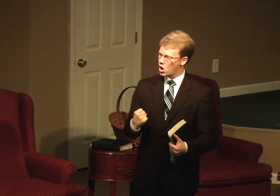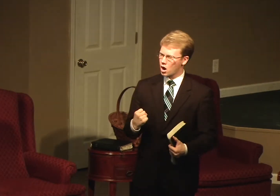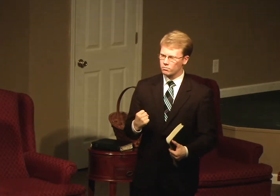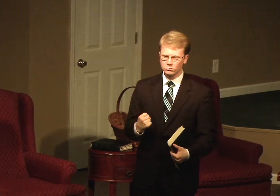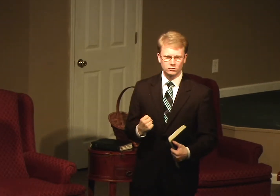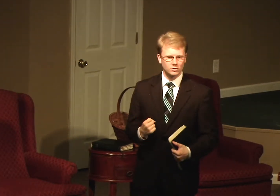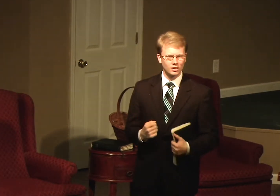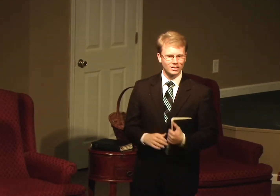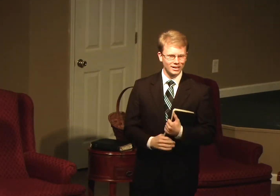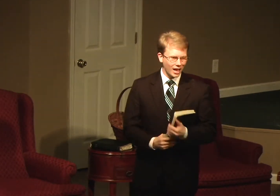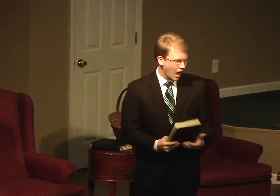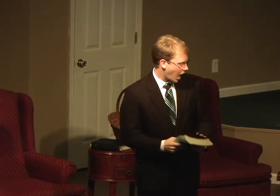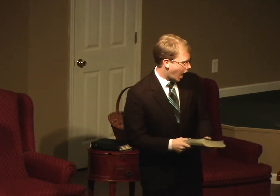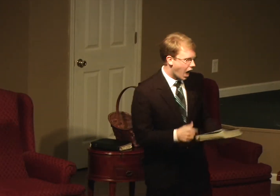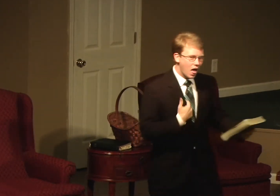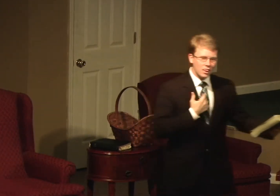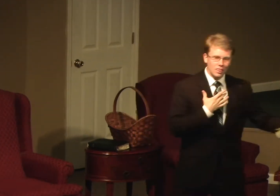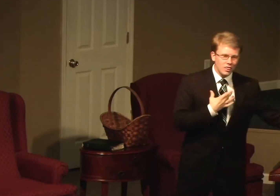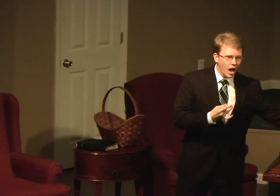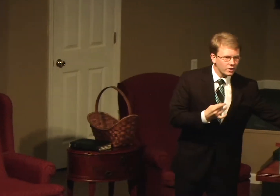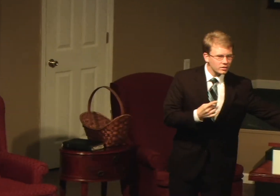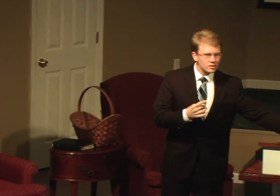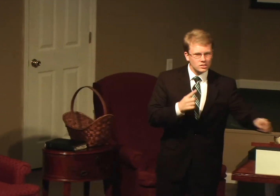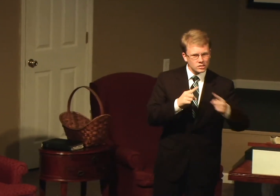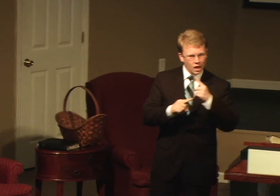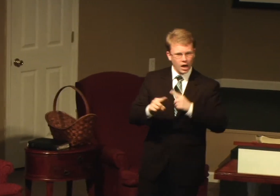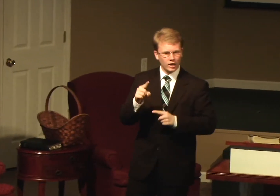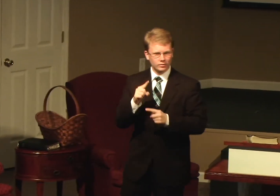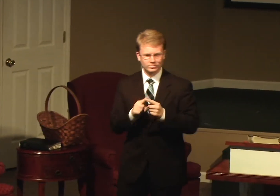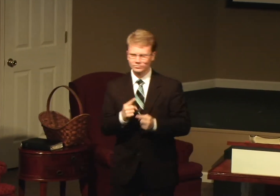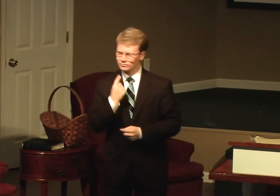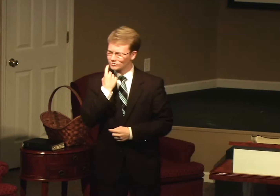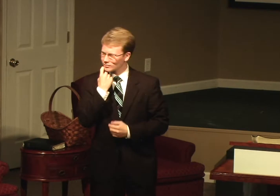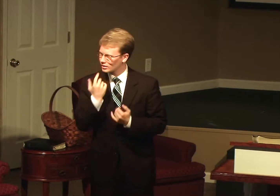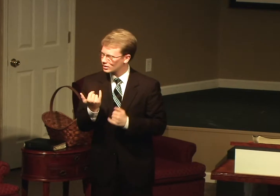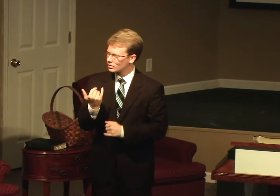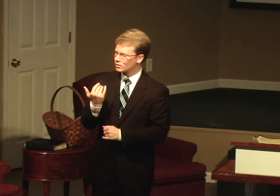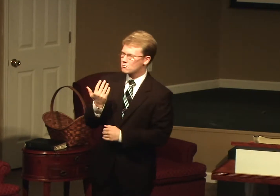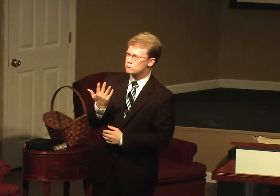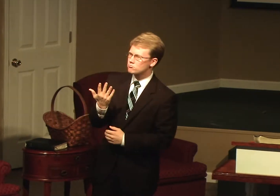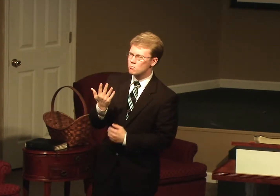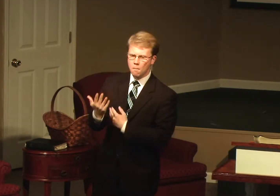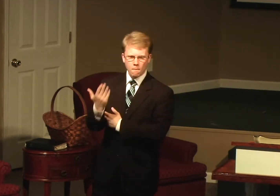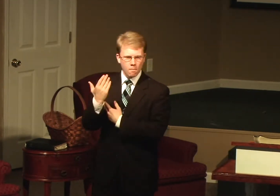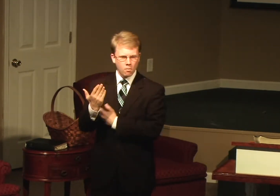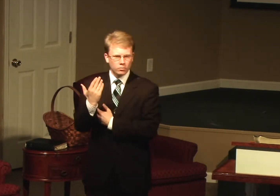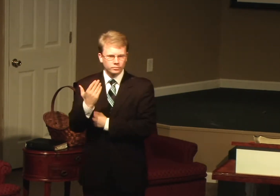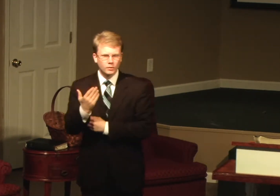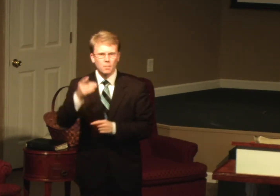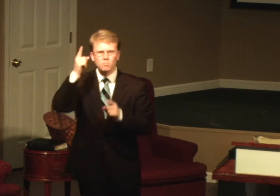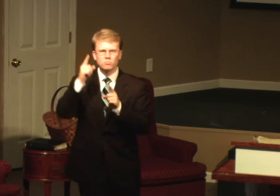my foundation and stand firmly. I like the sign just recently,